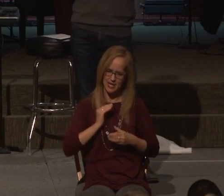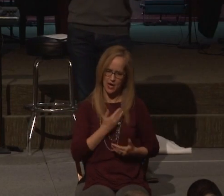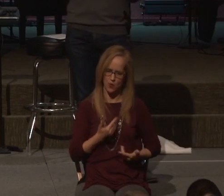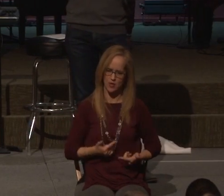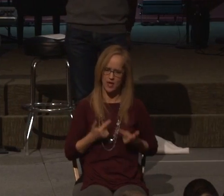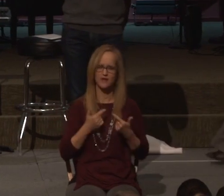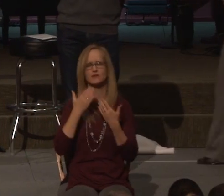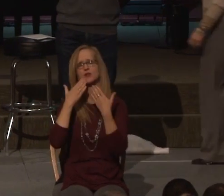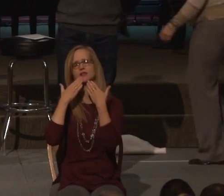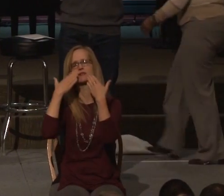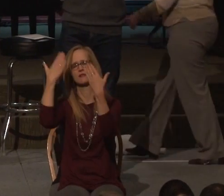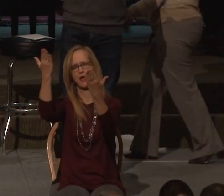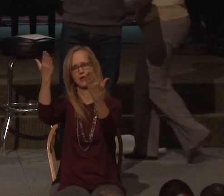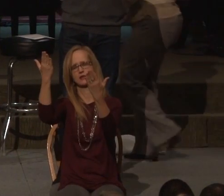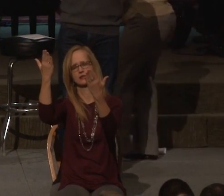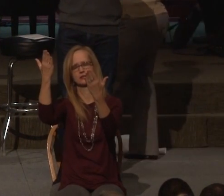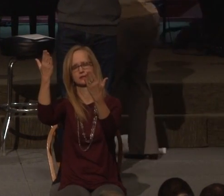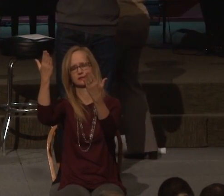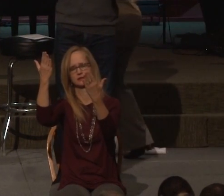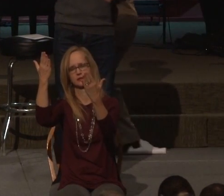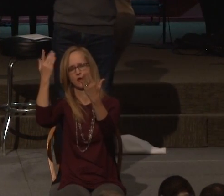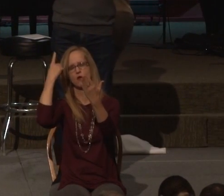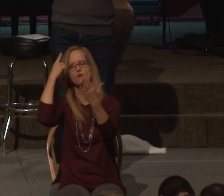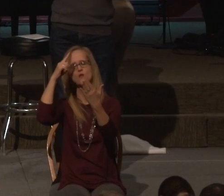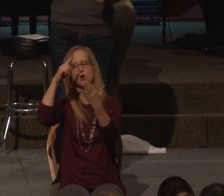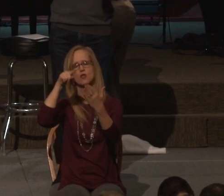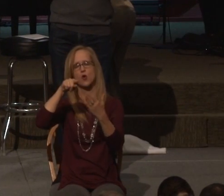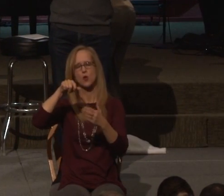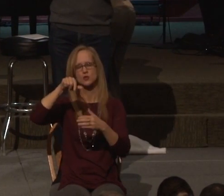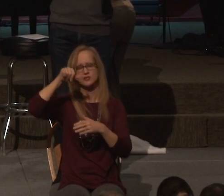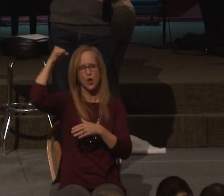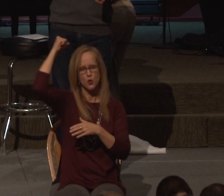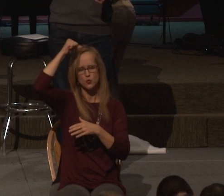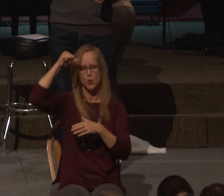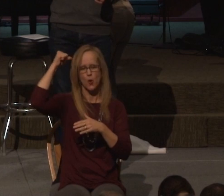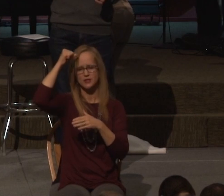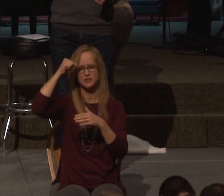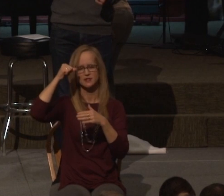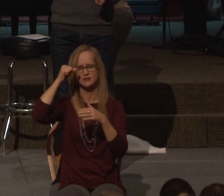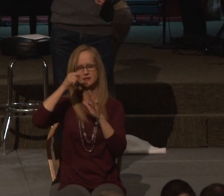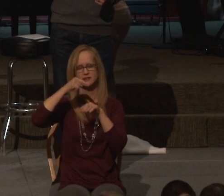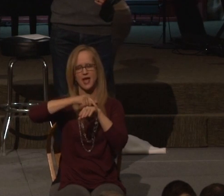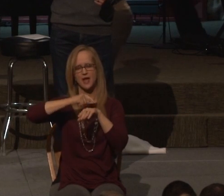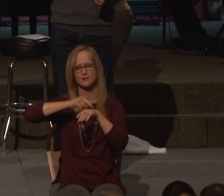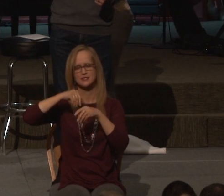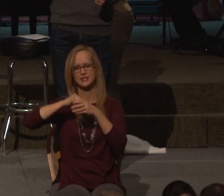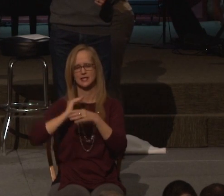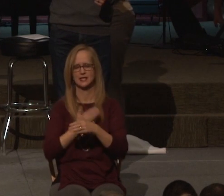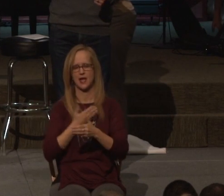we give you thanks for those anointed moments in our past.